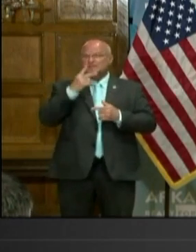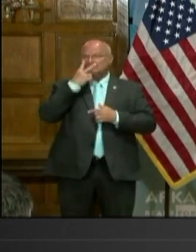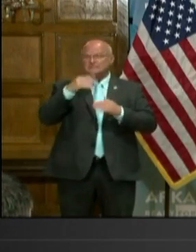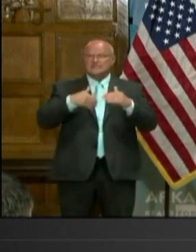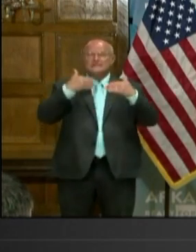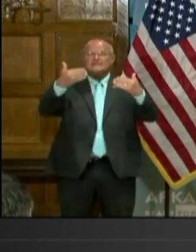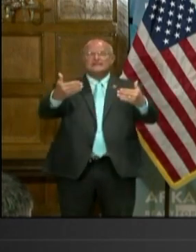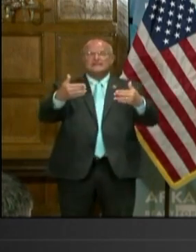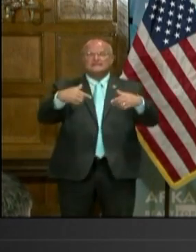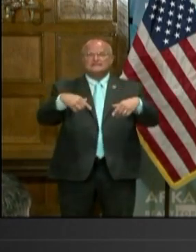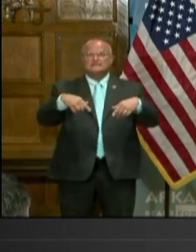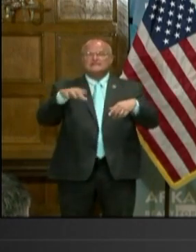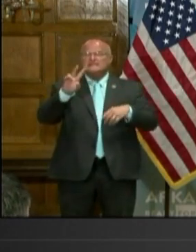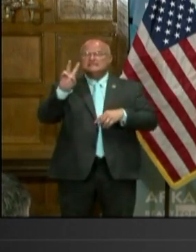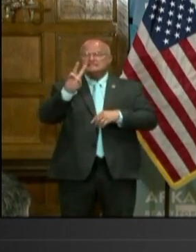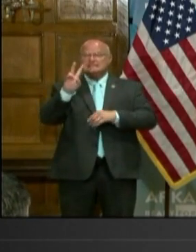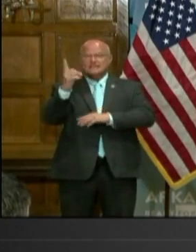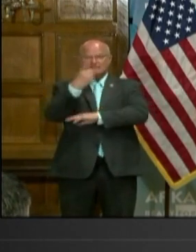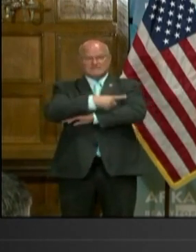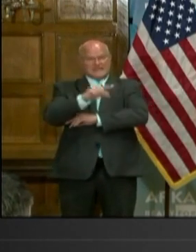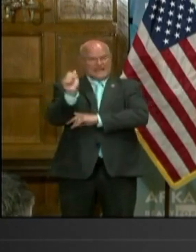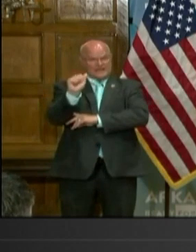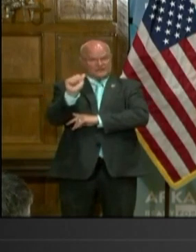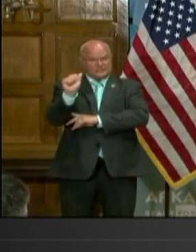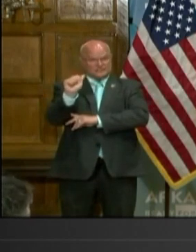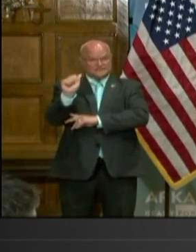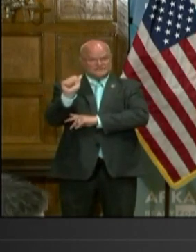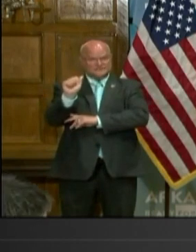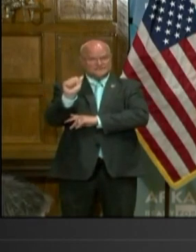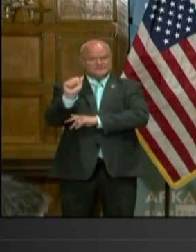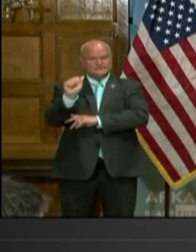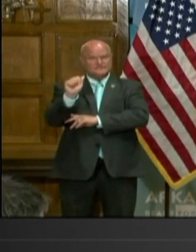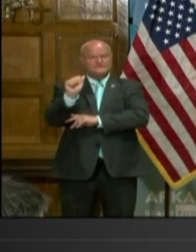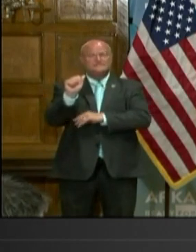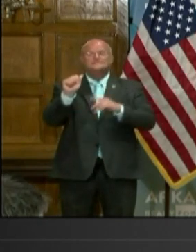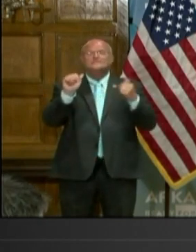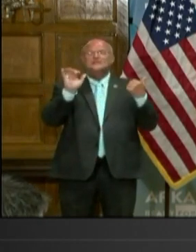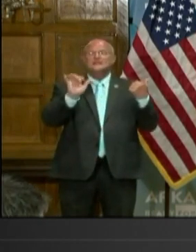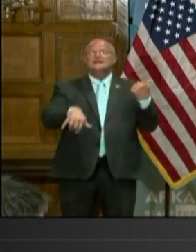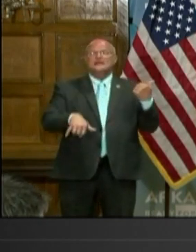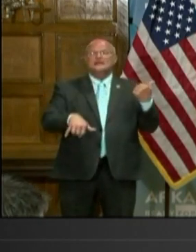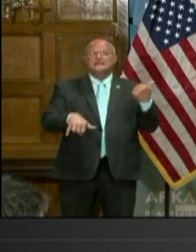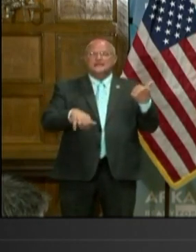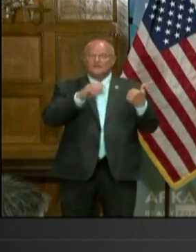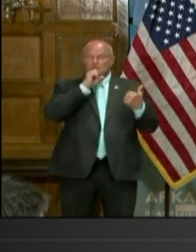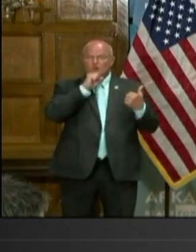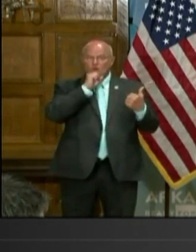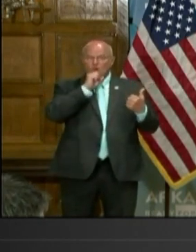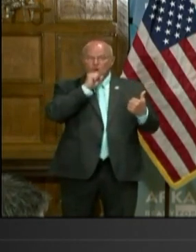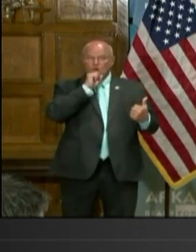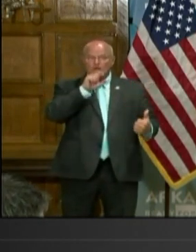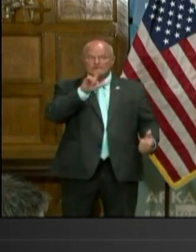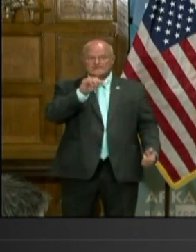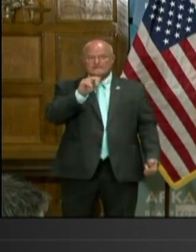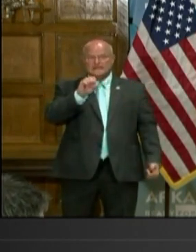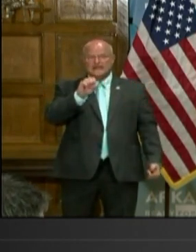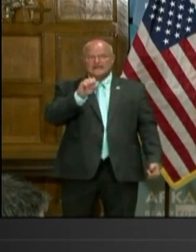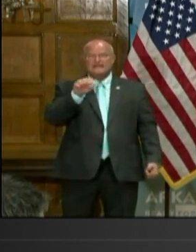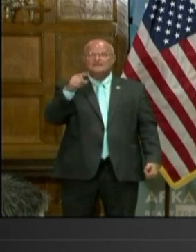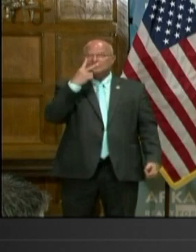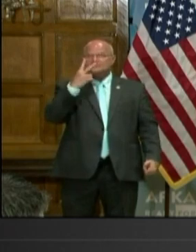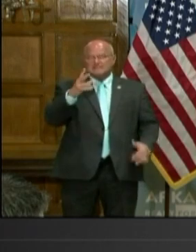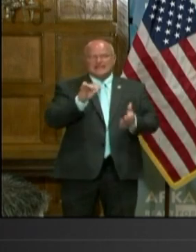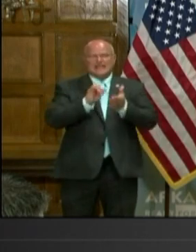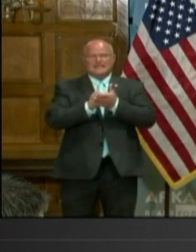the next is the 7-day rolling average, which is the orange line. And you can see